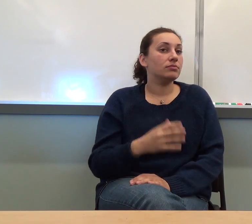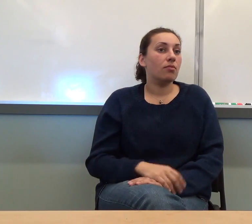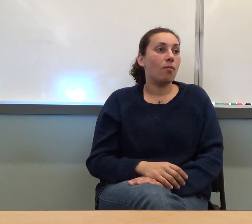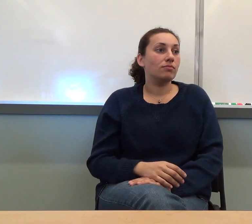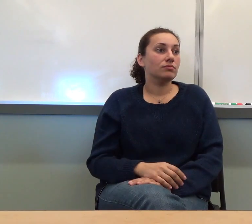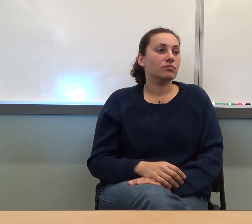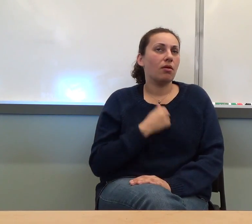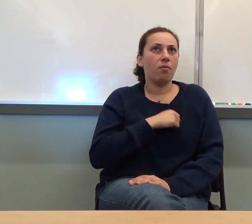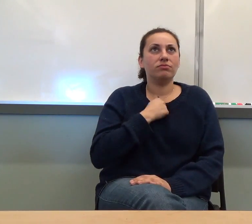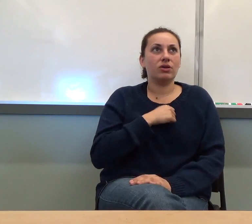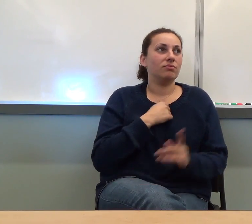Sorry.